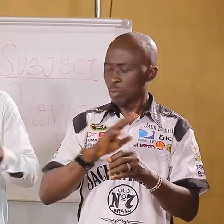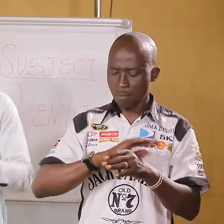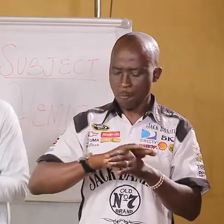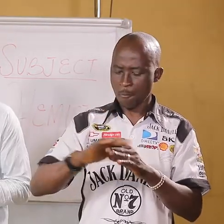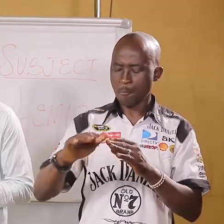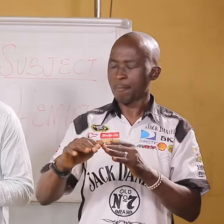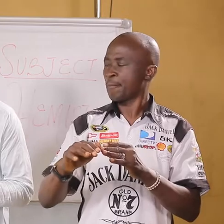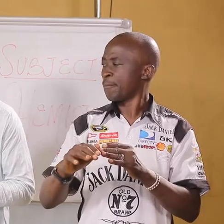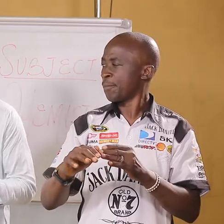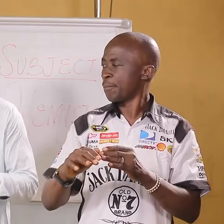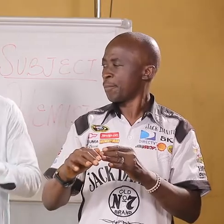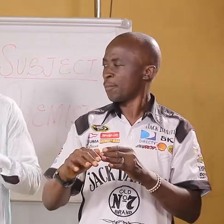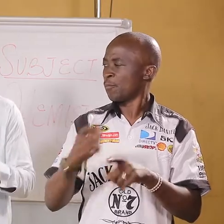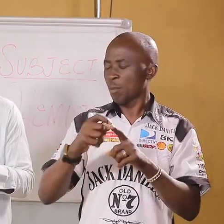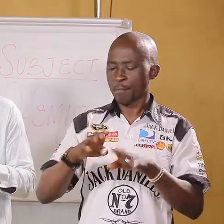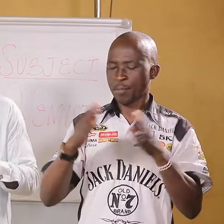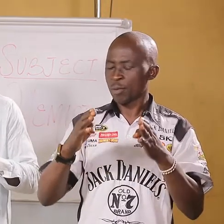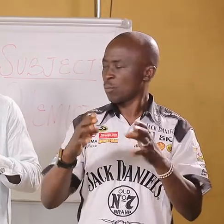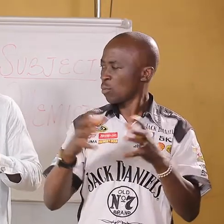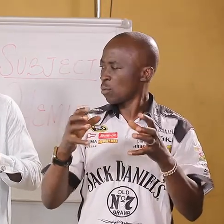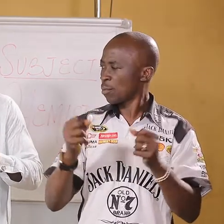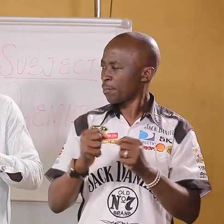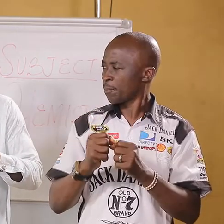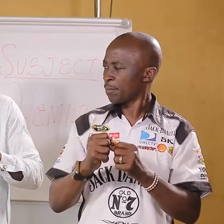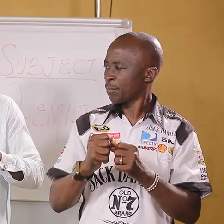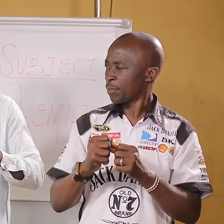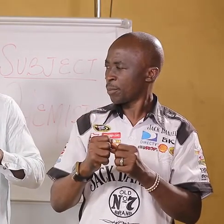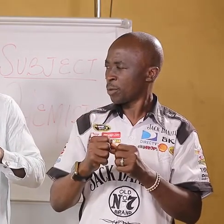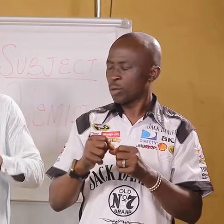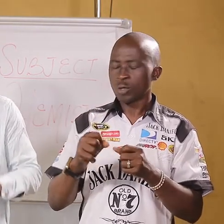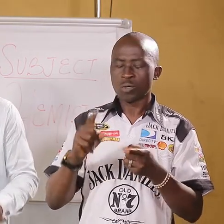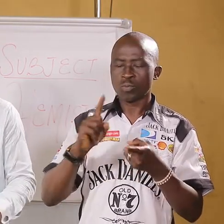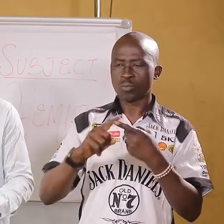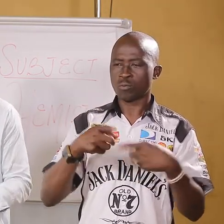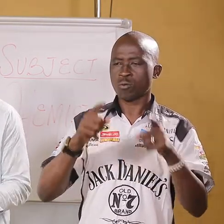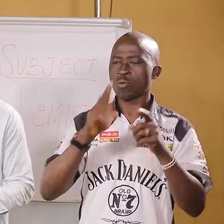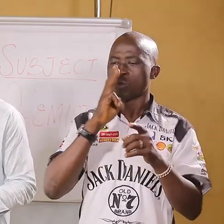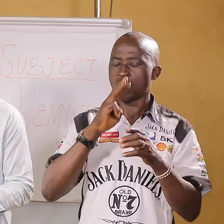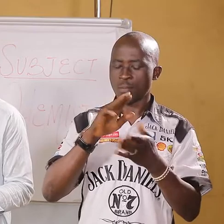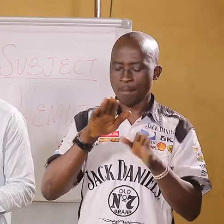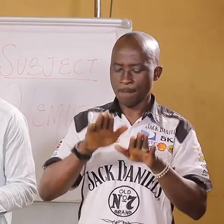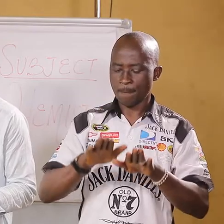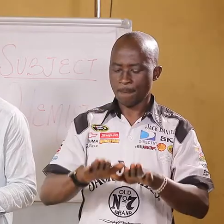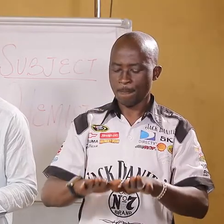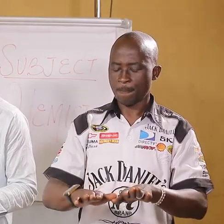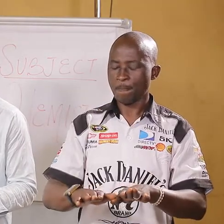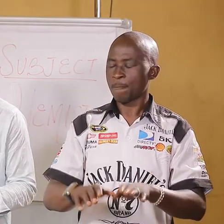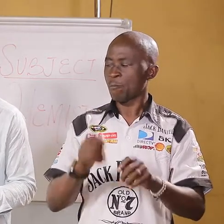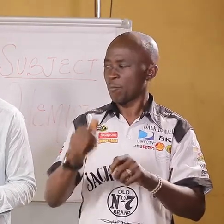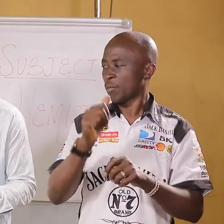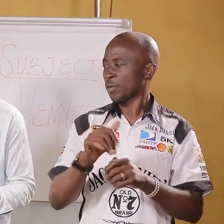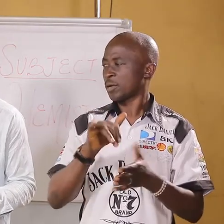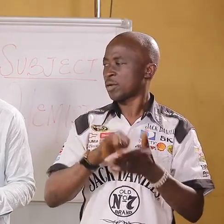big lumps of dirt. And these big lumps will enable the water to settle rapidly. That settlement is what we